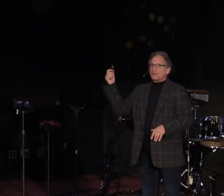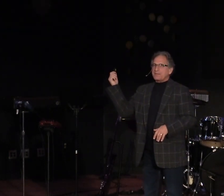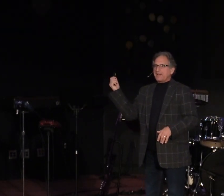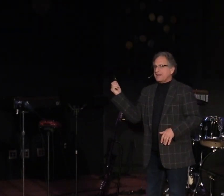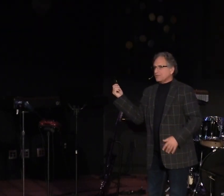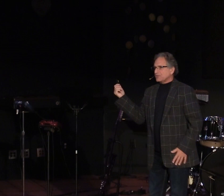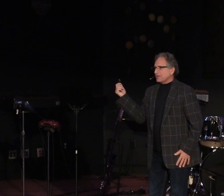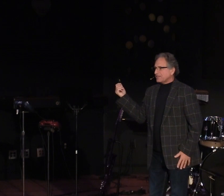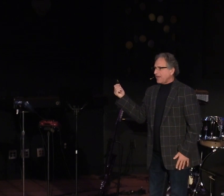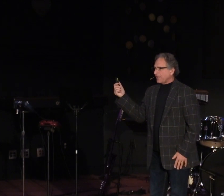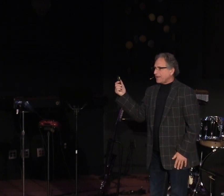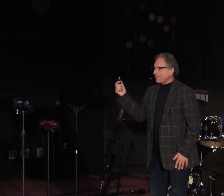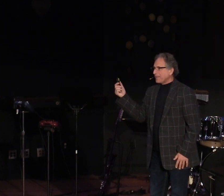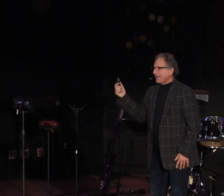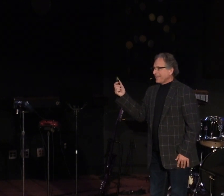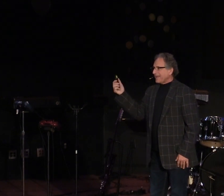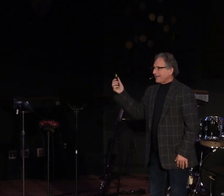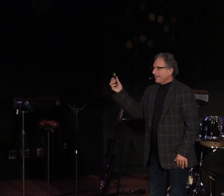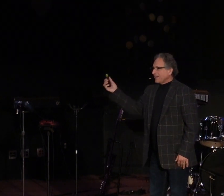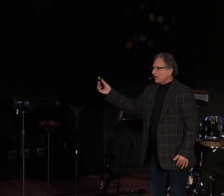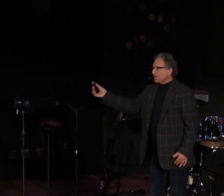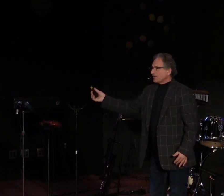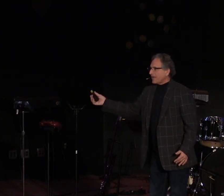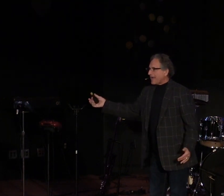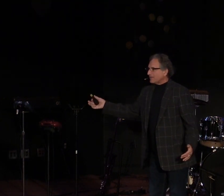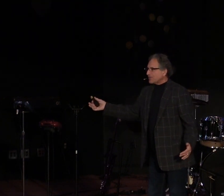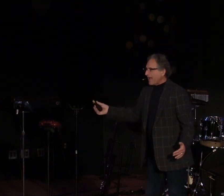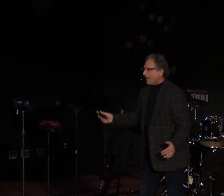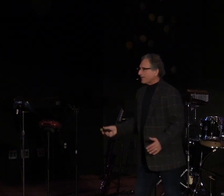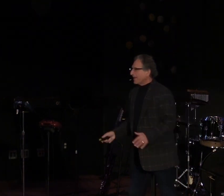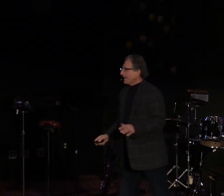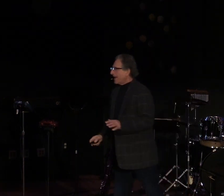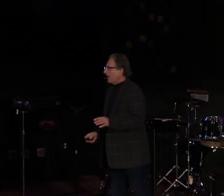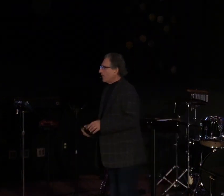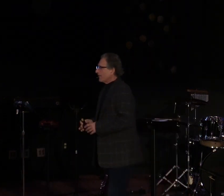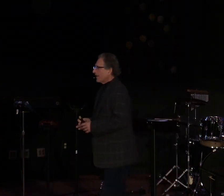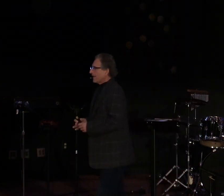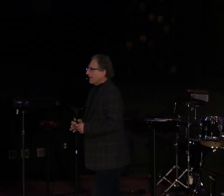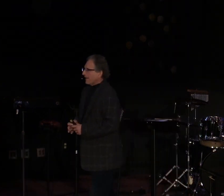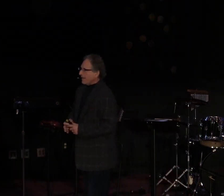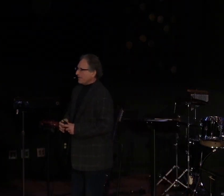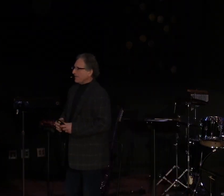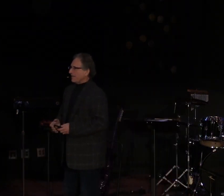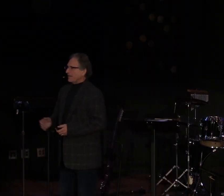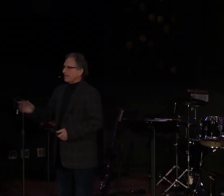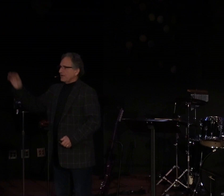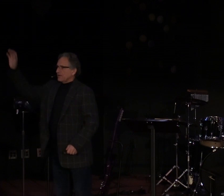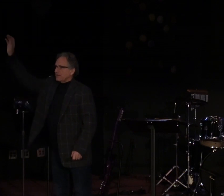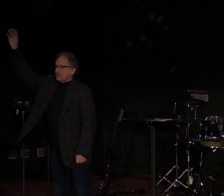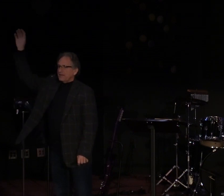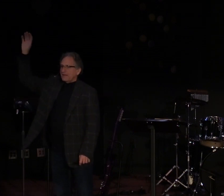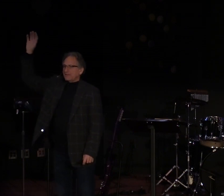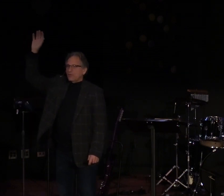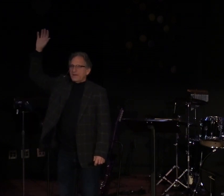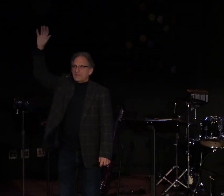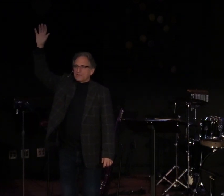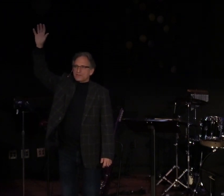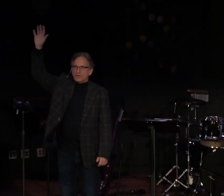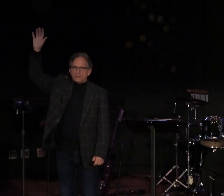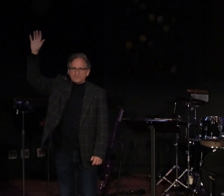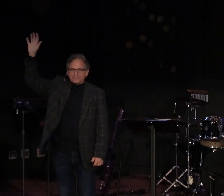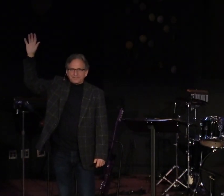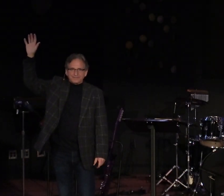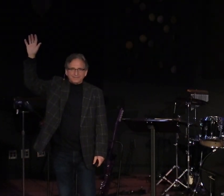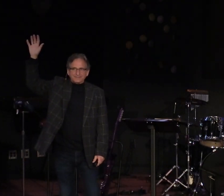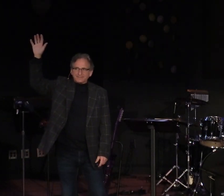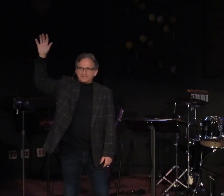to come to him, and the angel is going to tell him that, you know, you're going to have a child. Now, how many in here 20 years